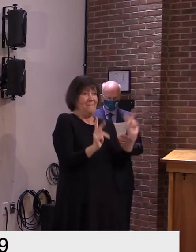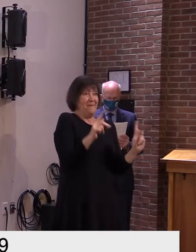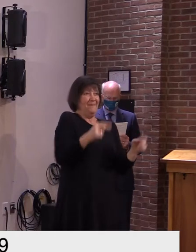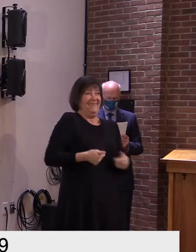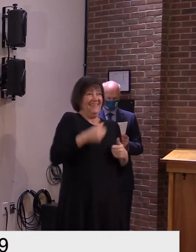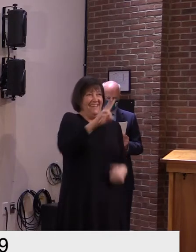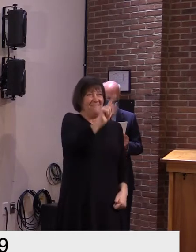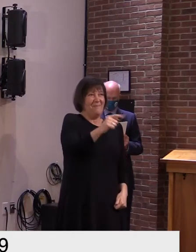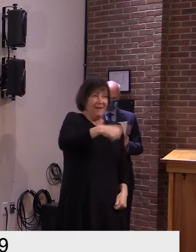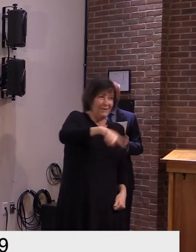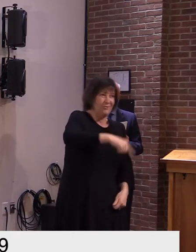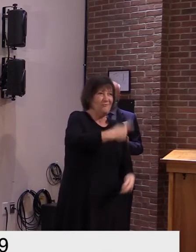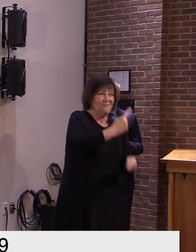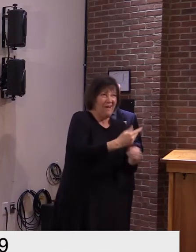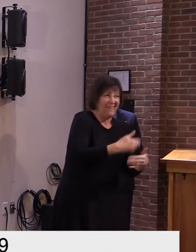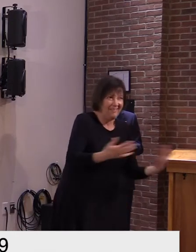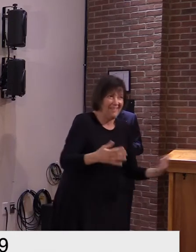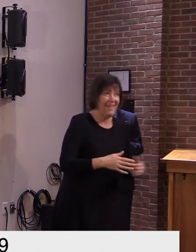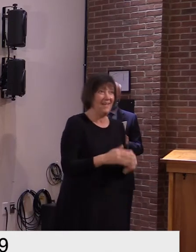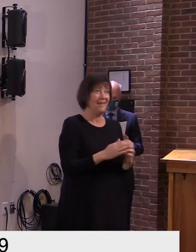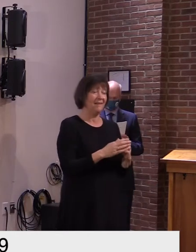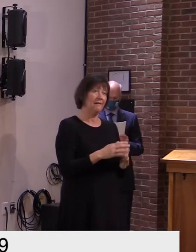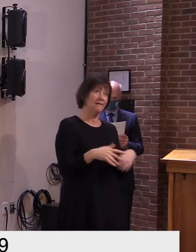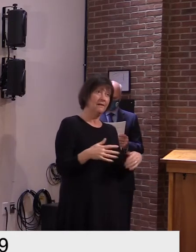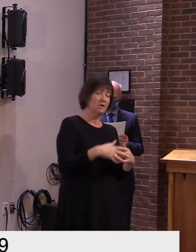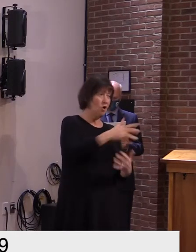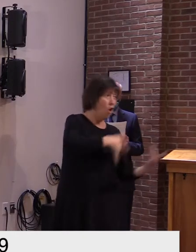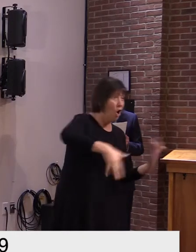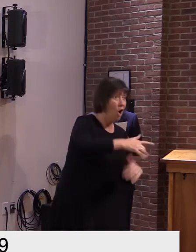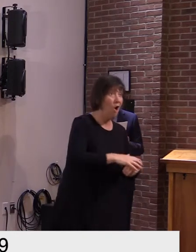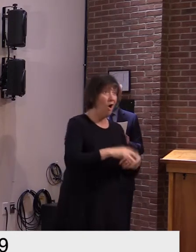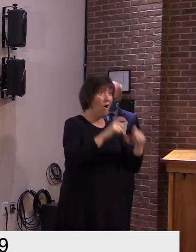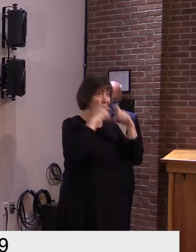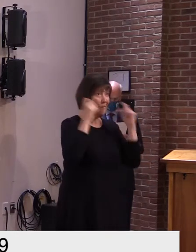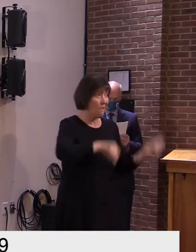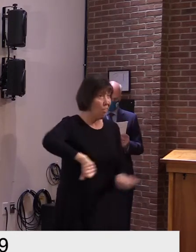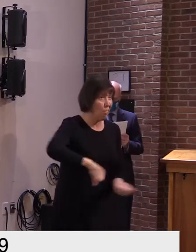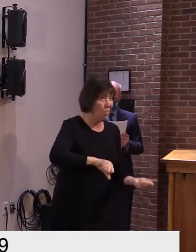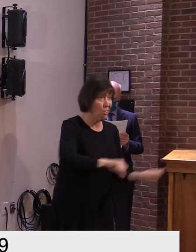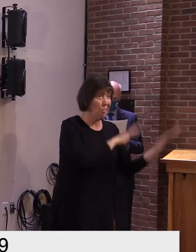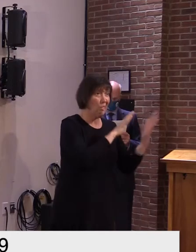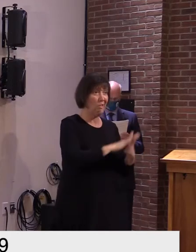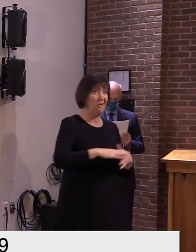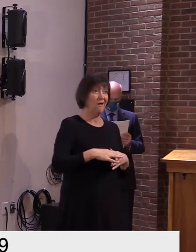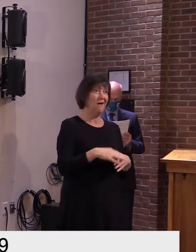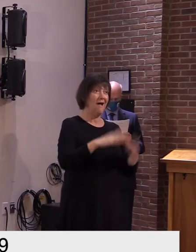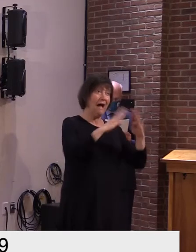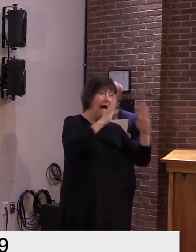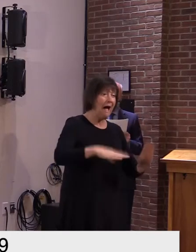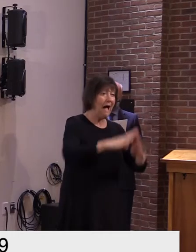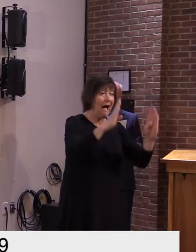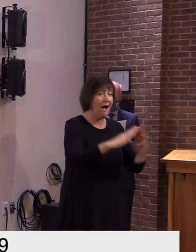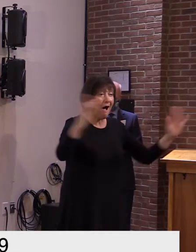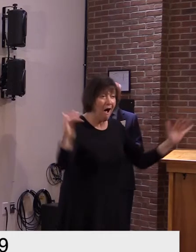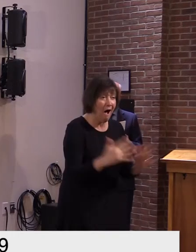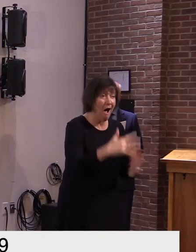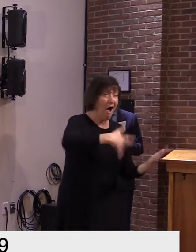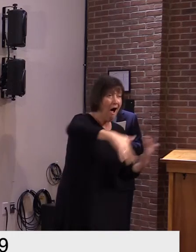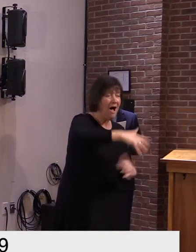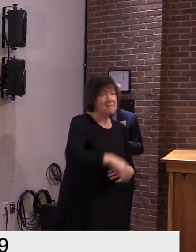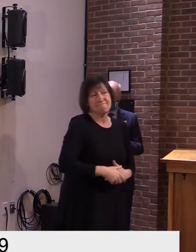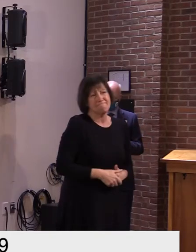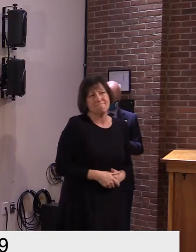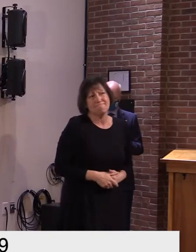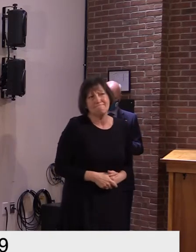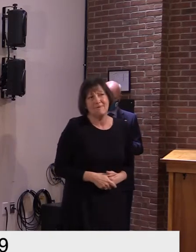to do the right things in this next period of time, because they've kind of told us by their behaviors all along that safety